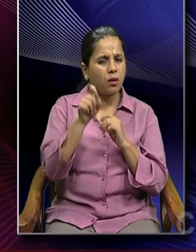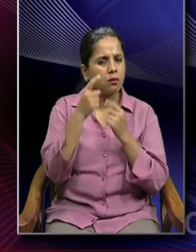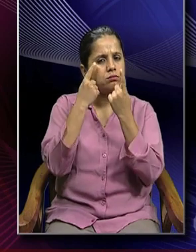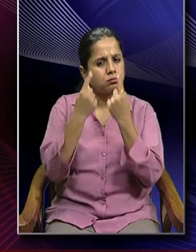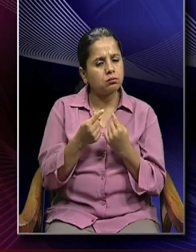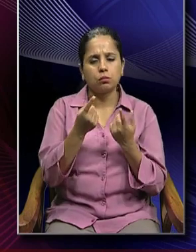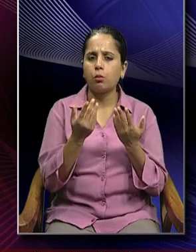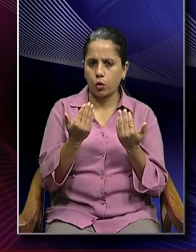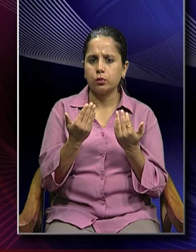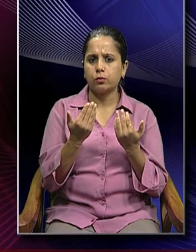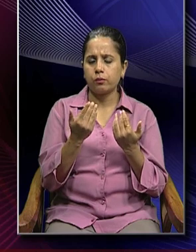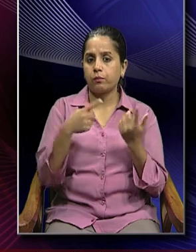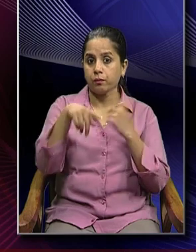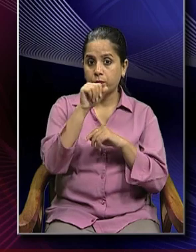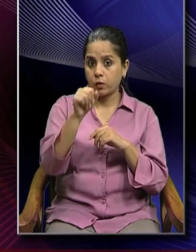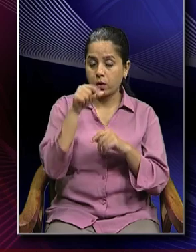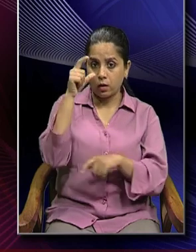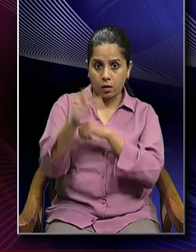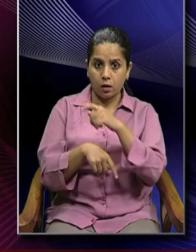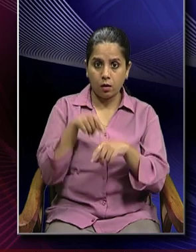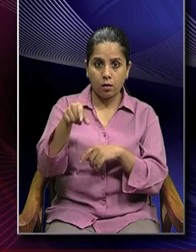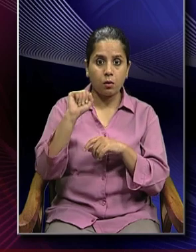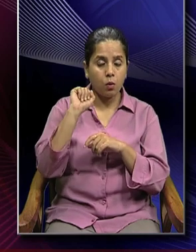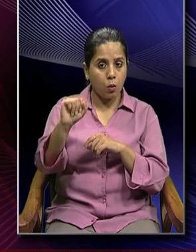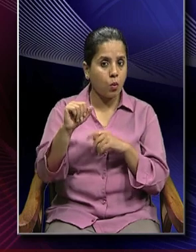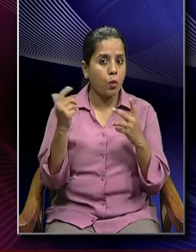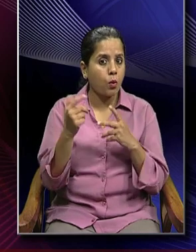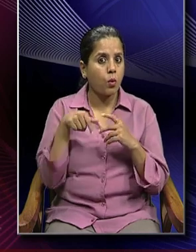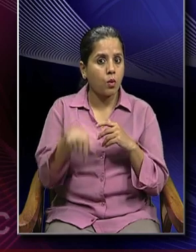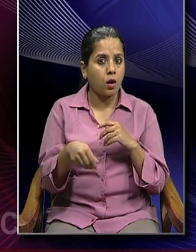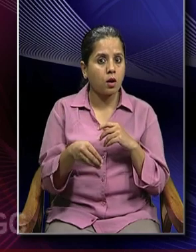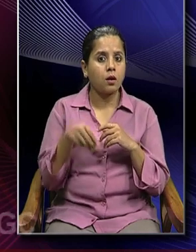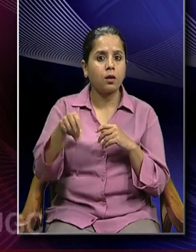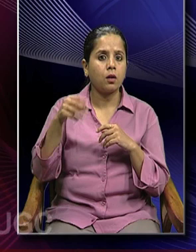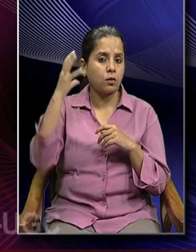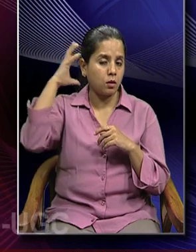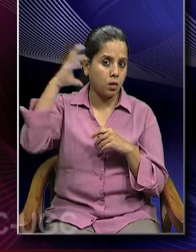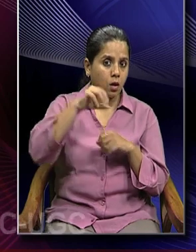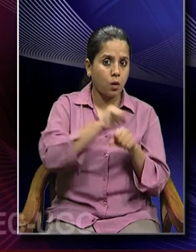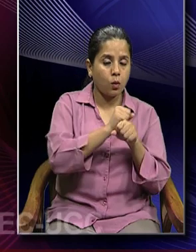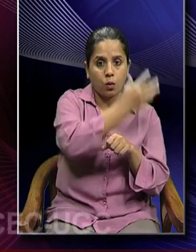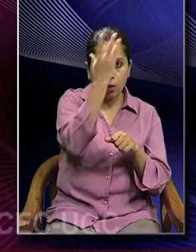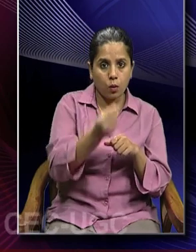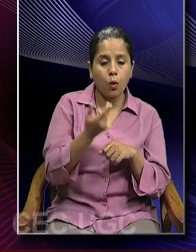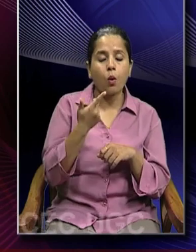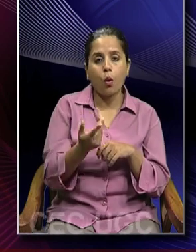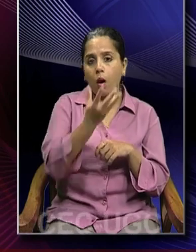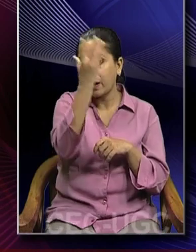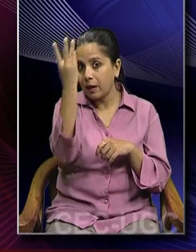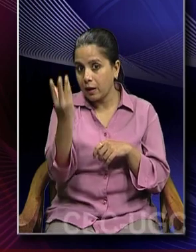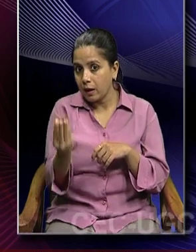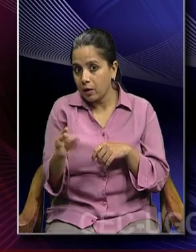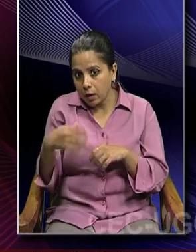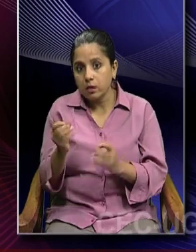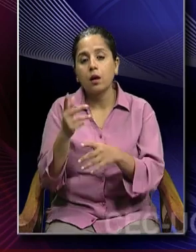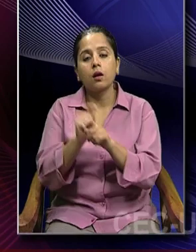analysis. Whether your industry is a sunrise industry or it is a mid-noon industry or it is sunset industry or it is a kind